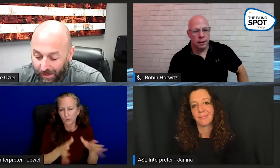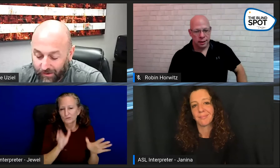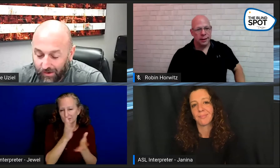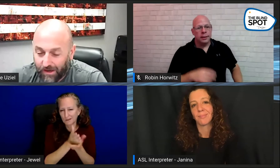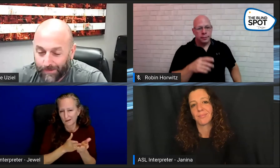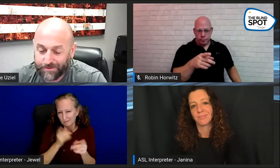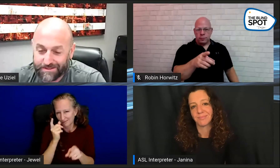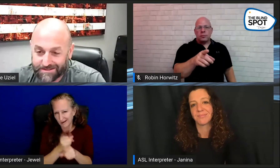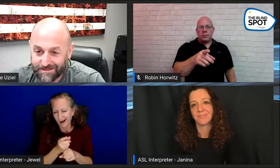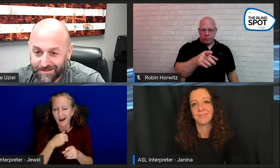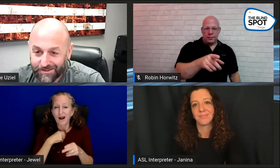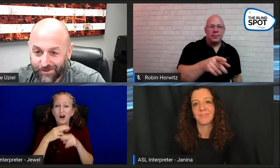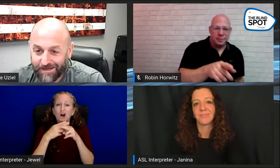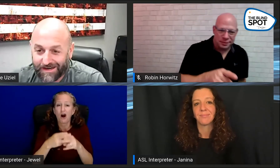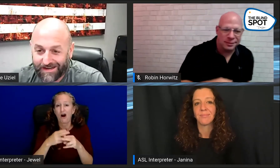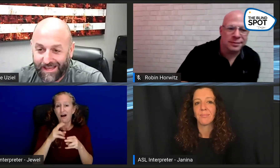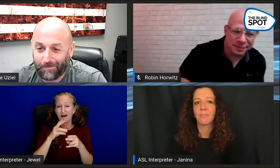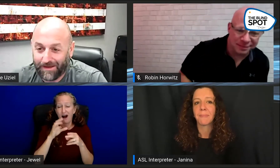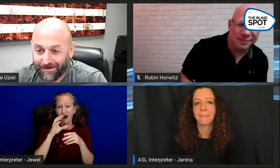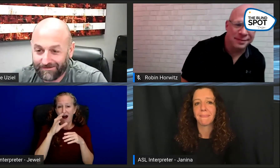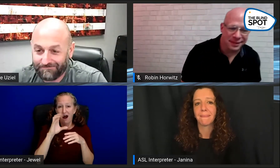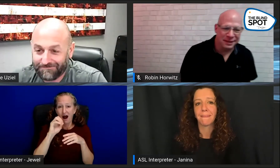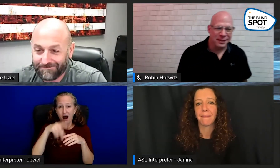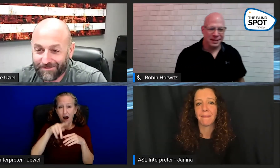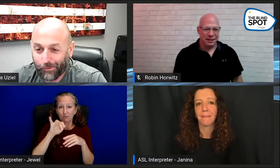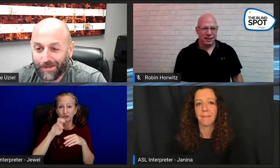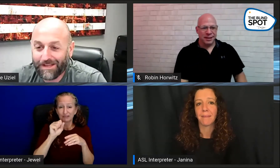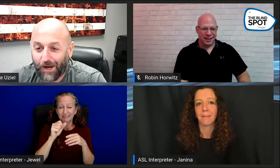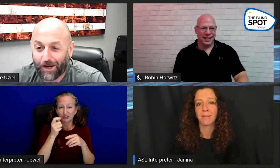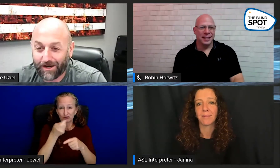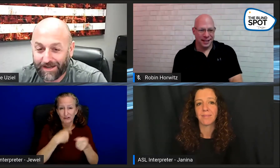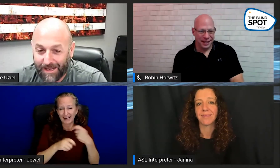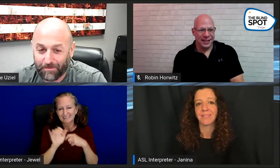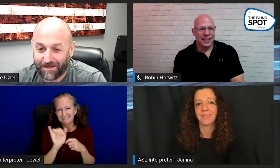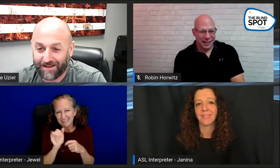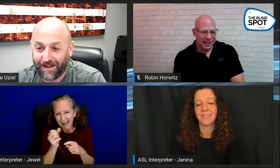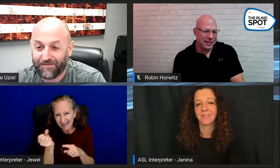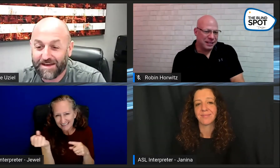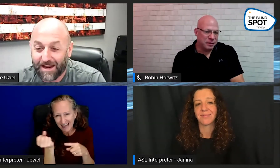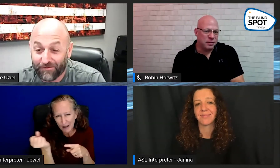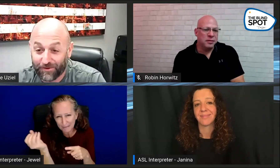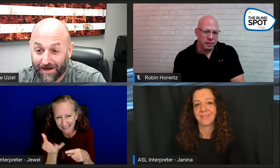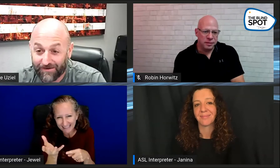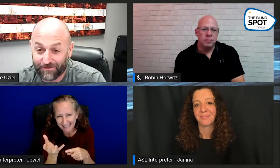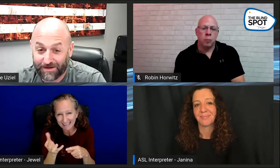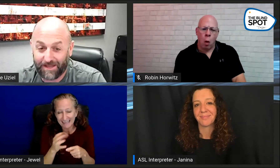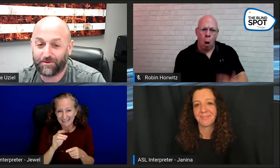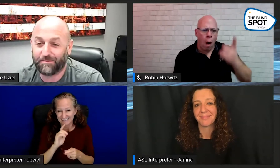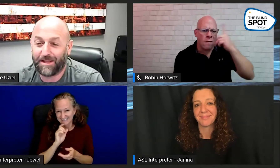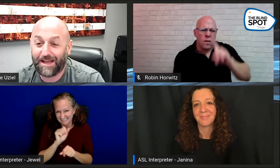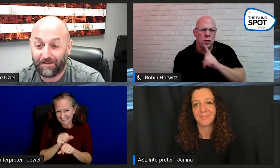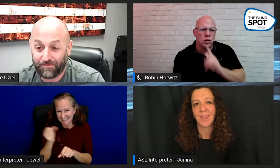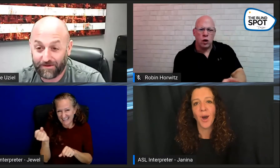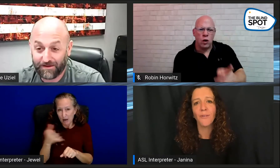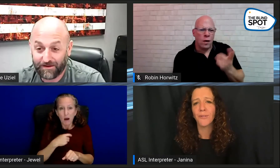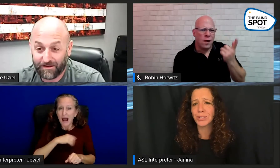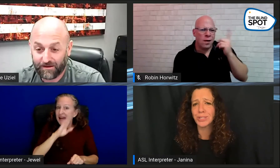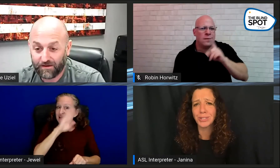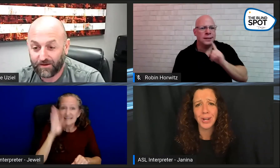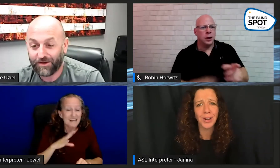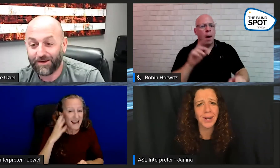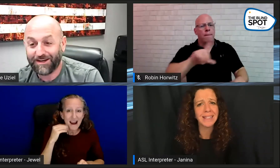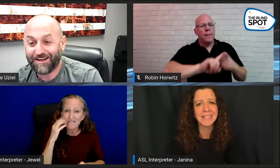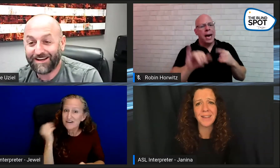I don't know. I call it options trading like gambling. You really are gambling, and I've never, ever gambled in my life. Oh,